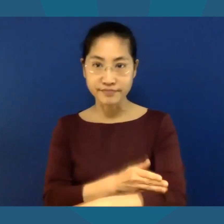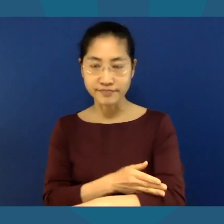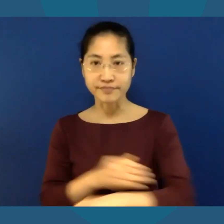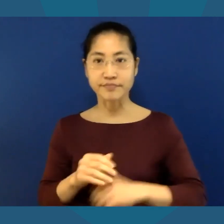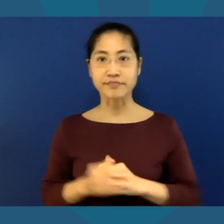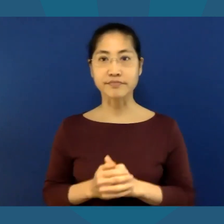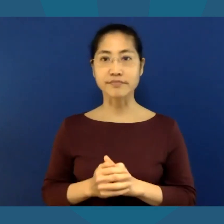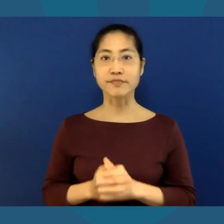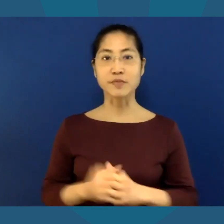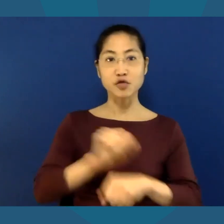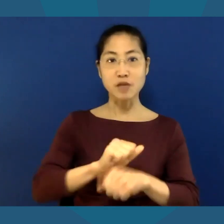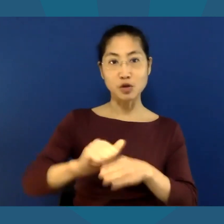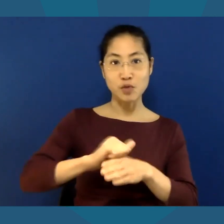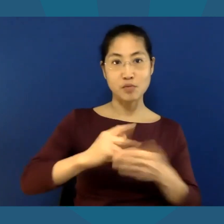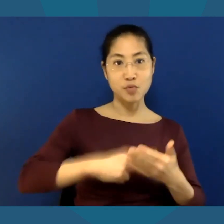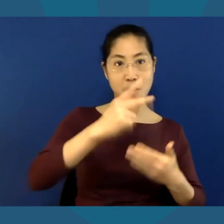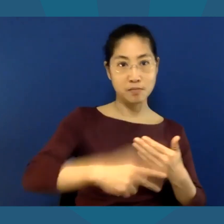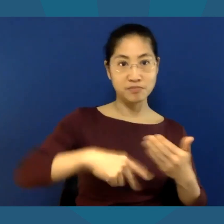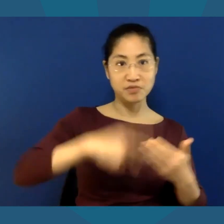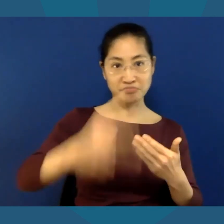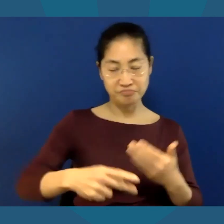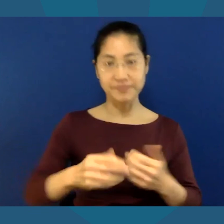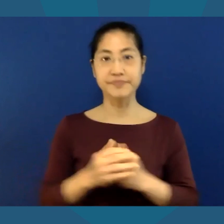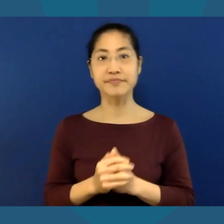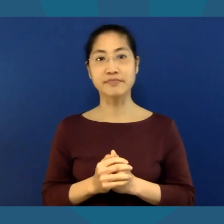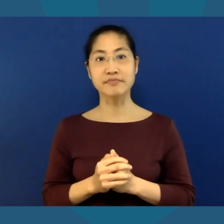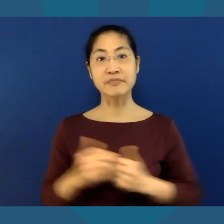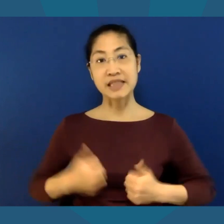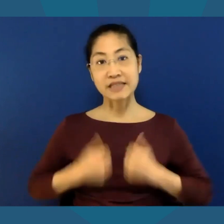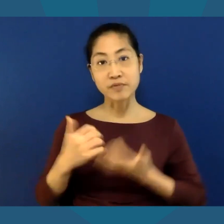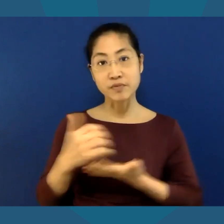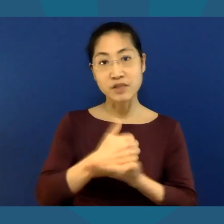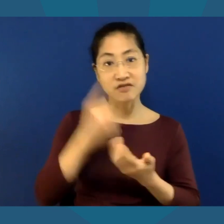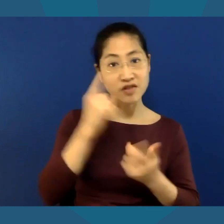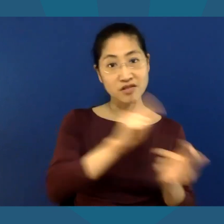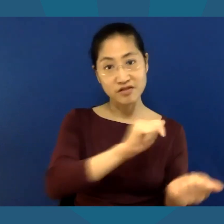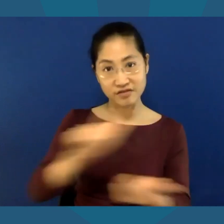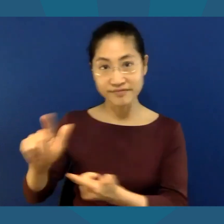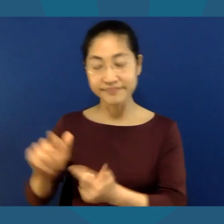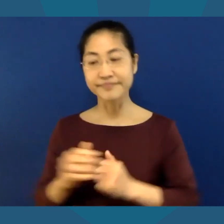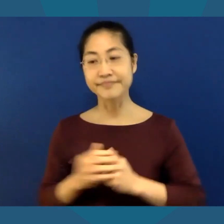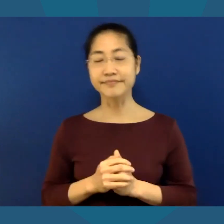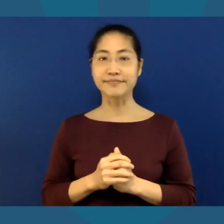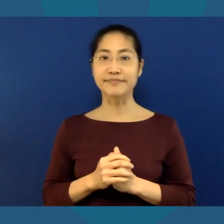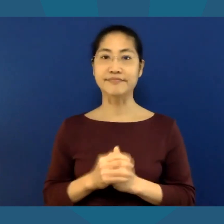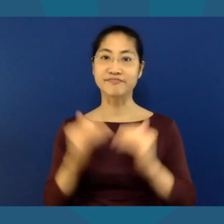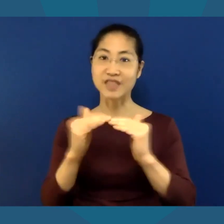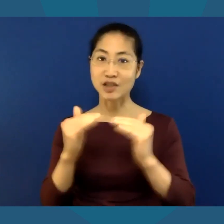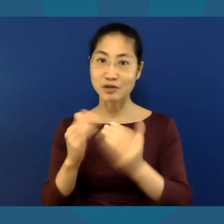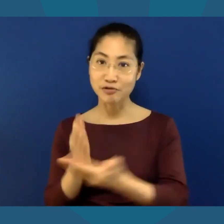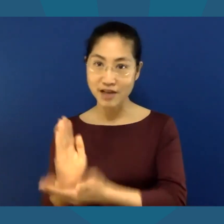job training programs, a living wage for everyone, equal